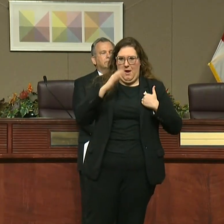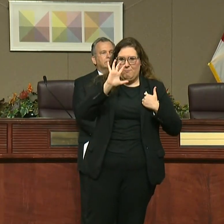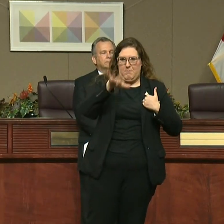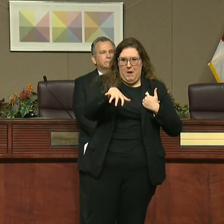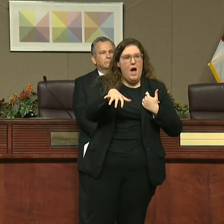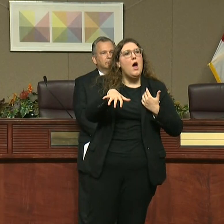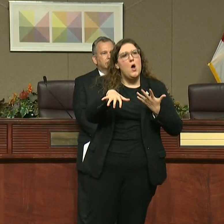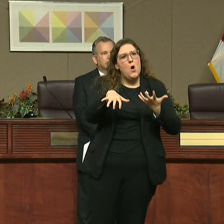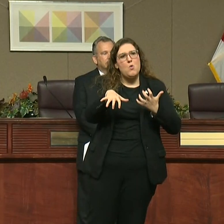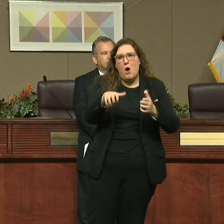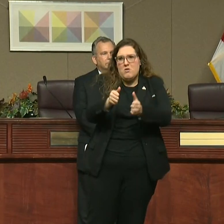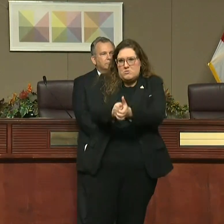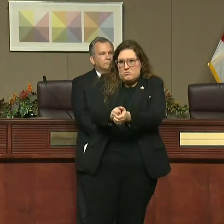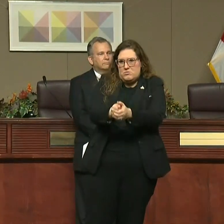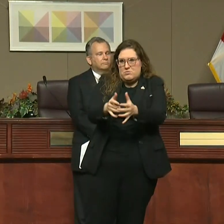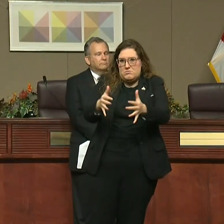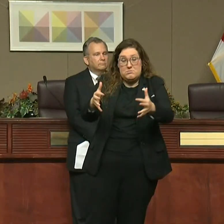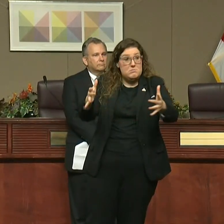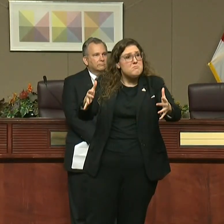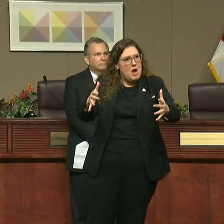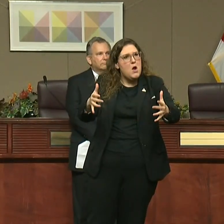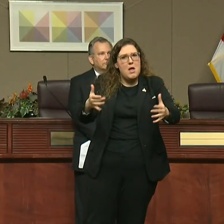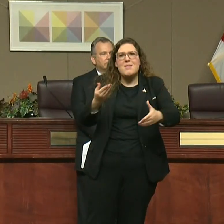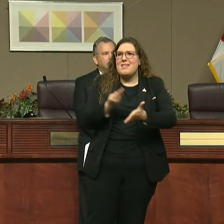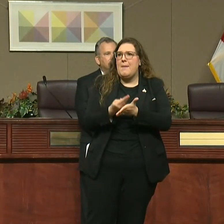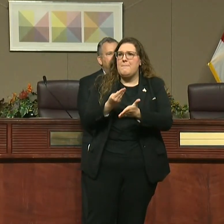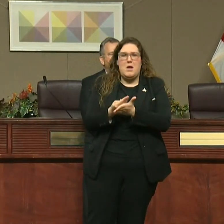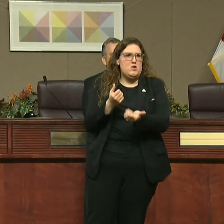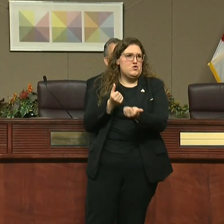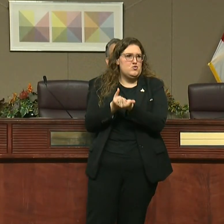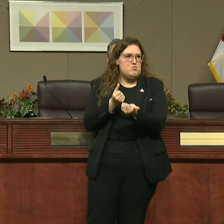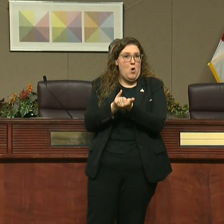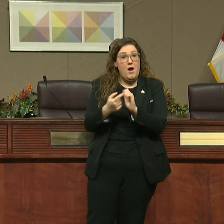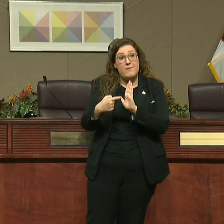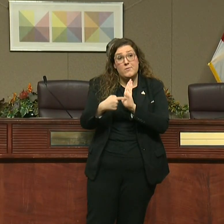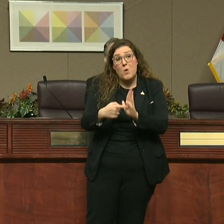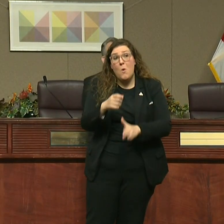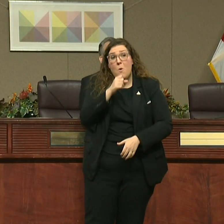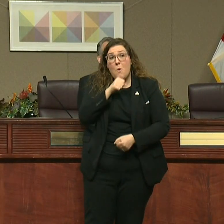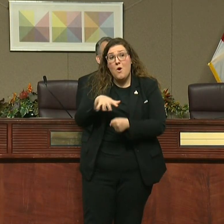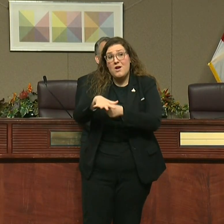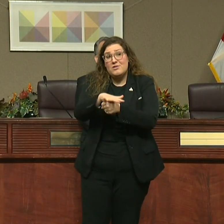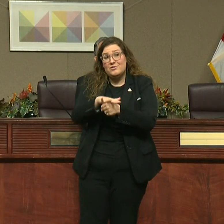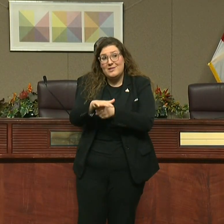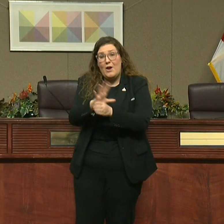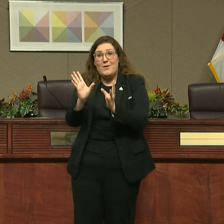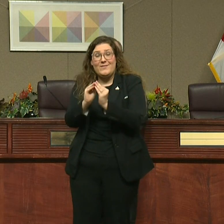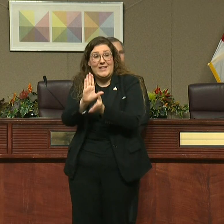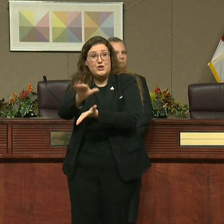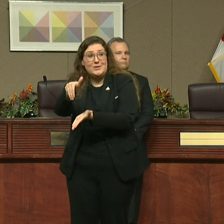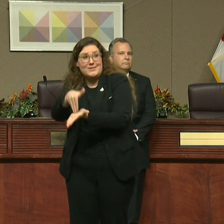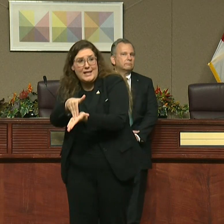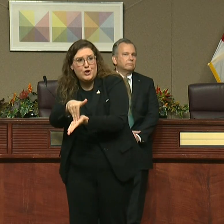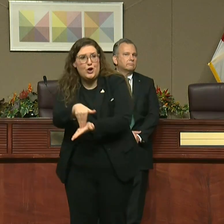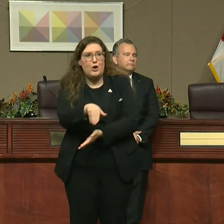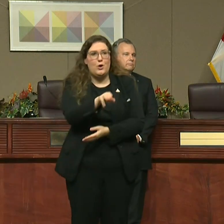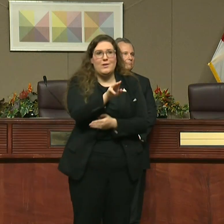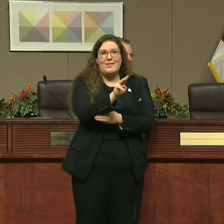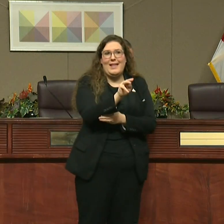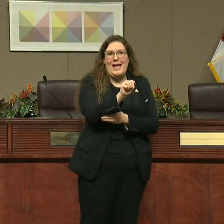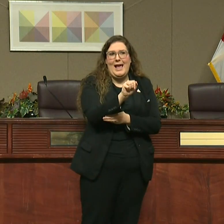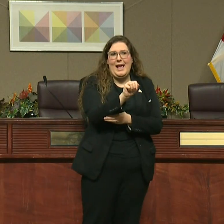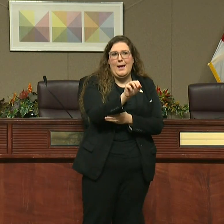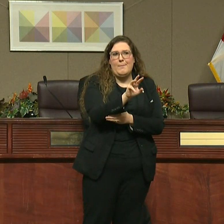Orange County, such as the Orange County Convention Center, the Amway Arena, the Dr.